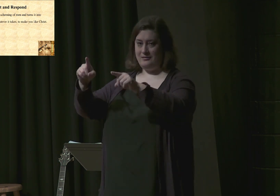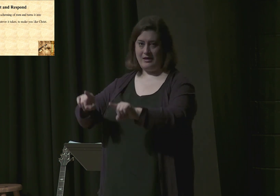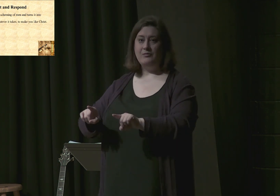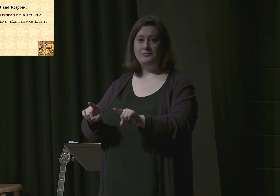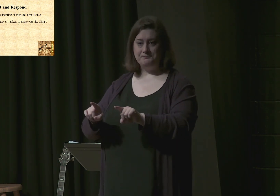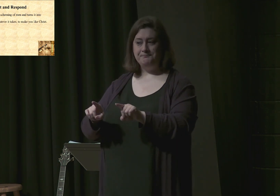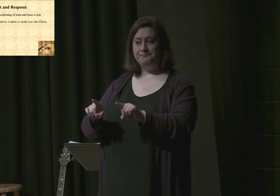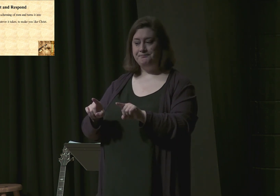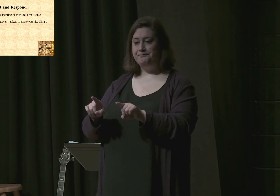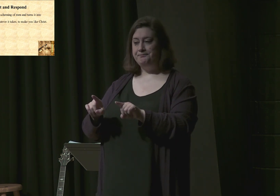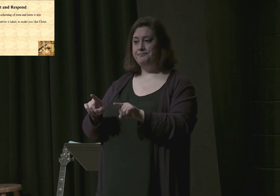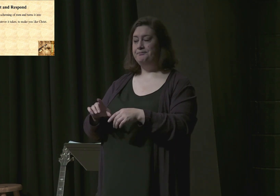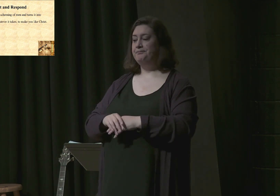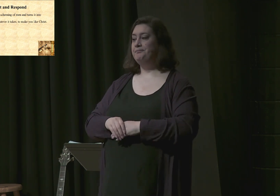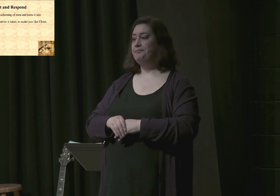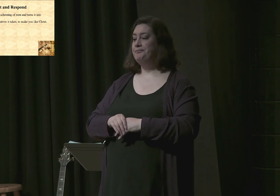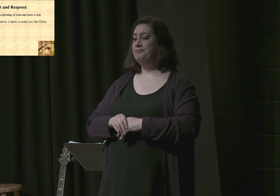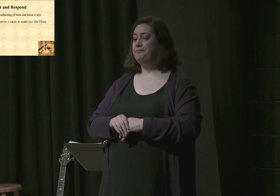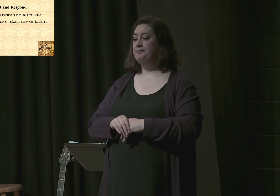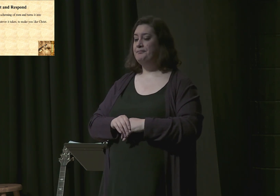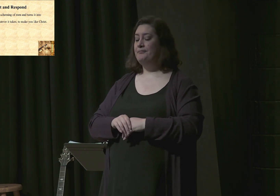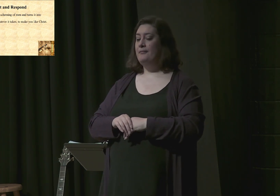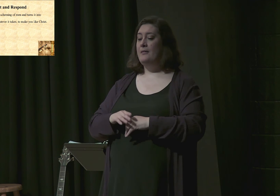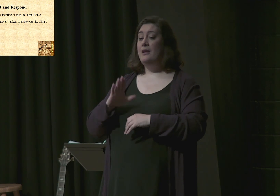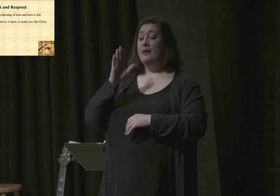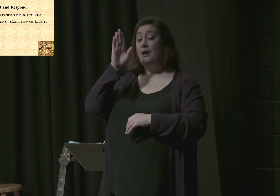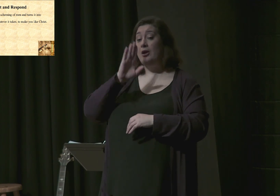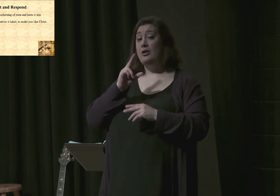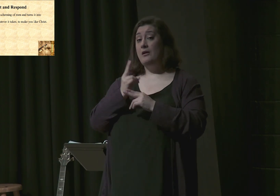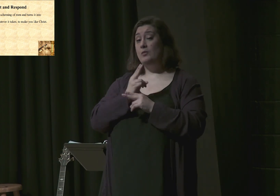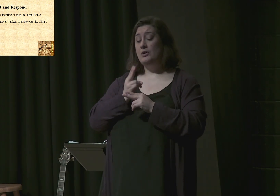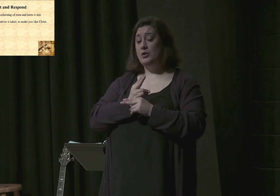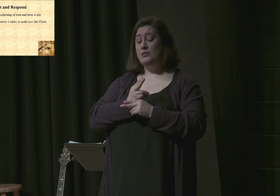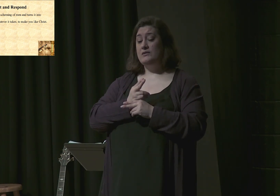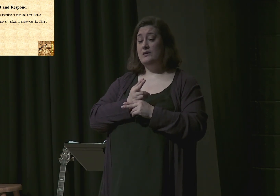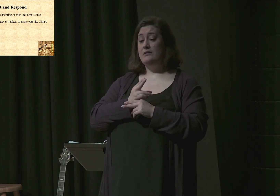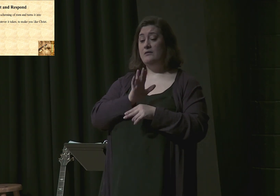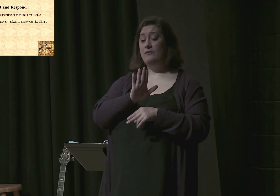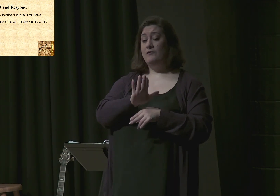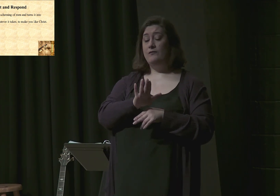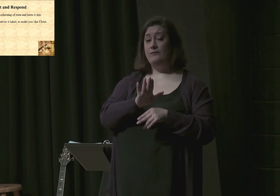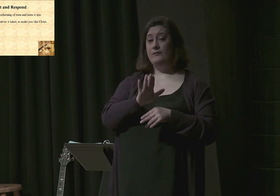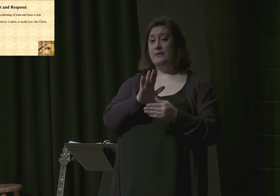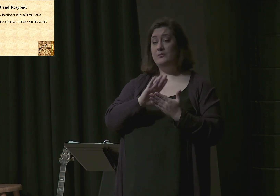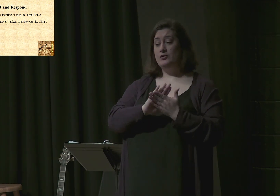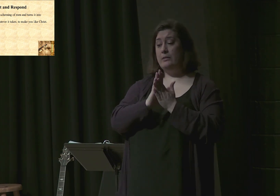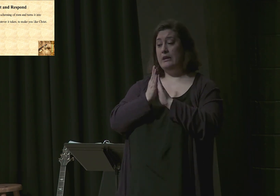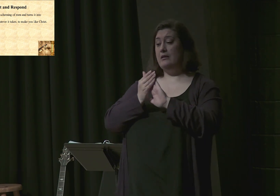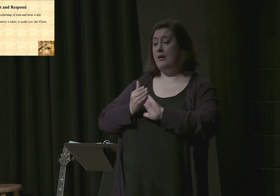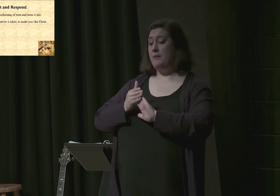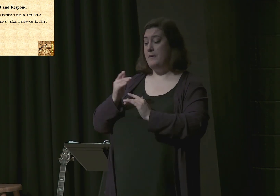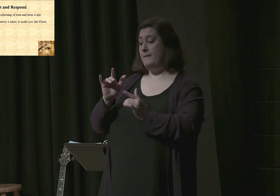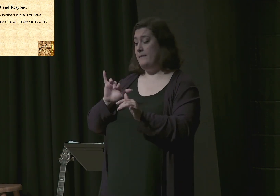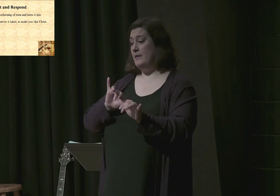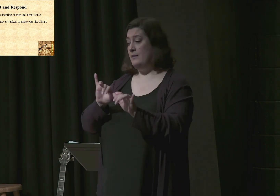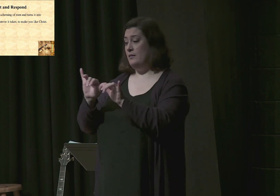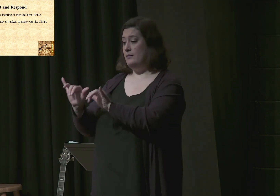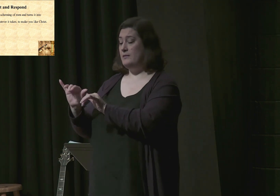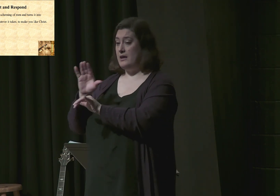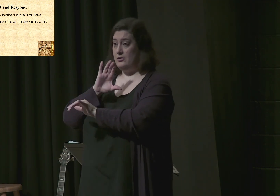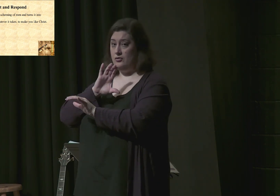doing whatever it takes to make you more and more like Christ.